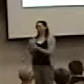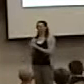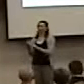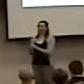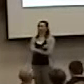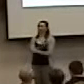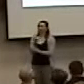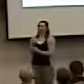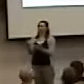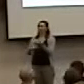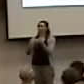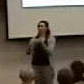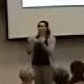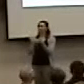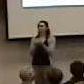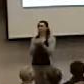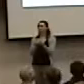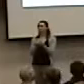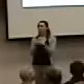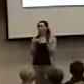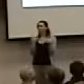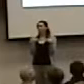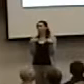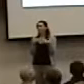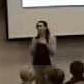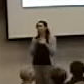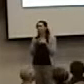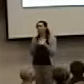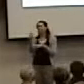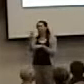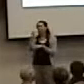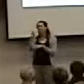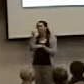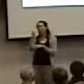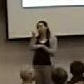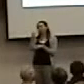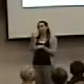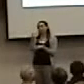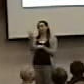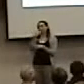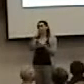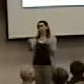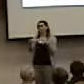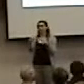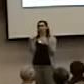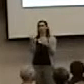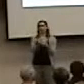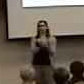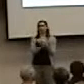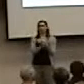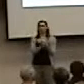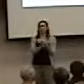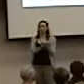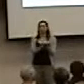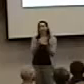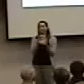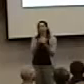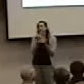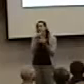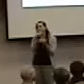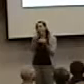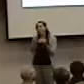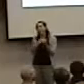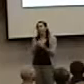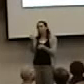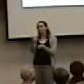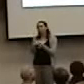Sometimes we lack comprehensive knowledge. And I would say that more than likely for all of us, that's endemic, and that's most of the